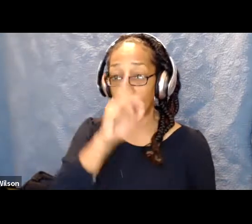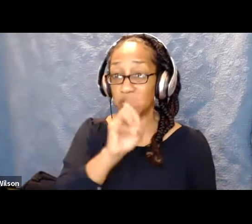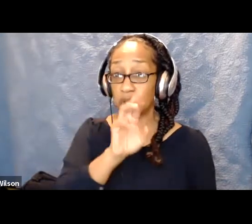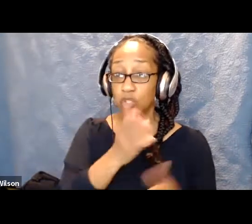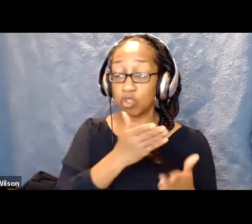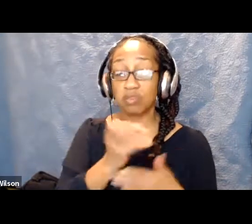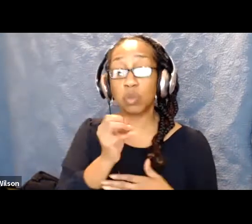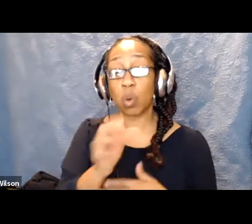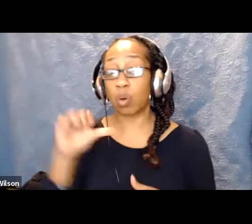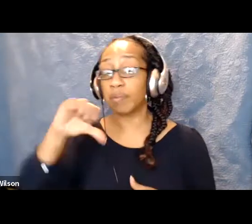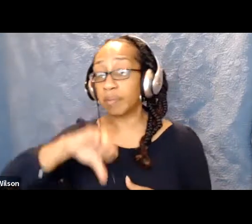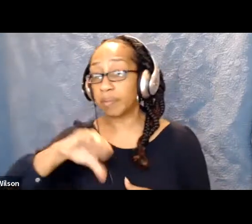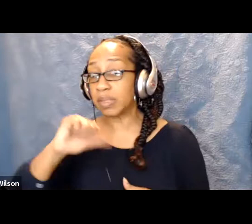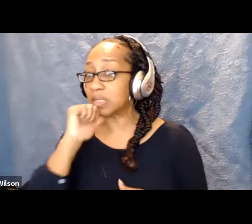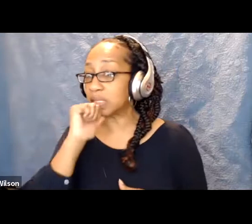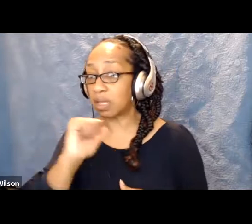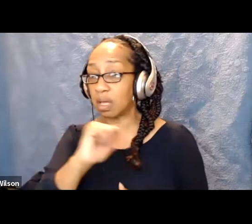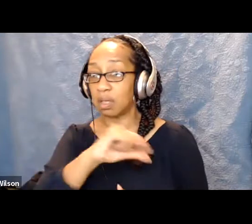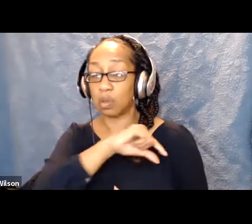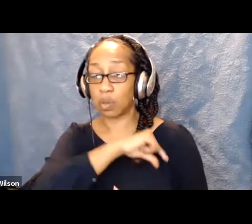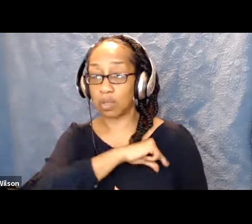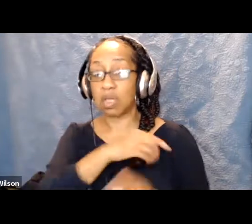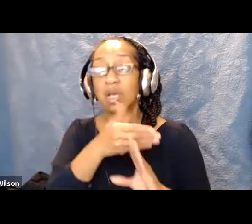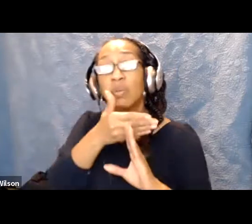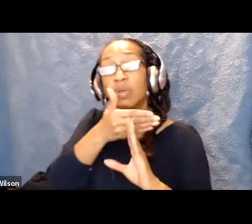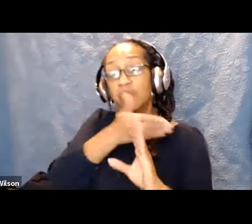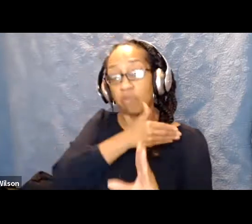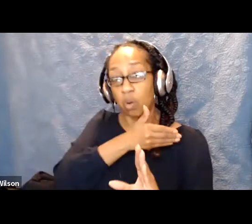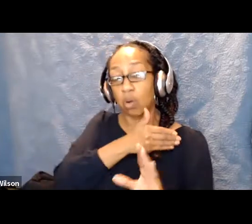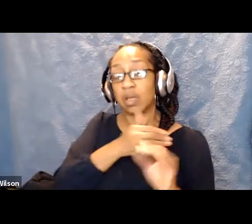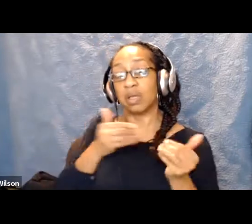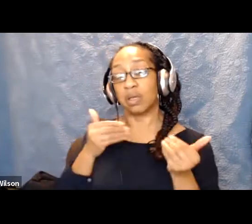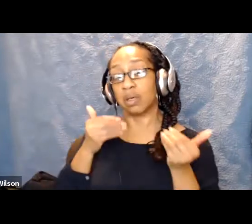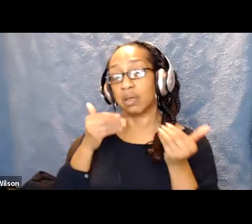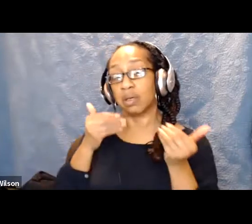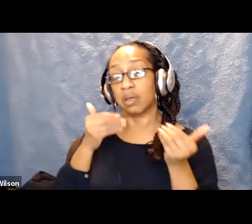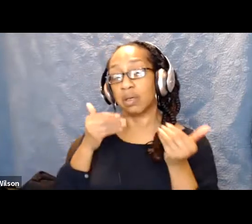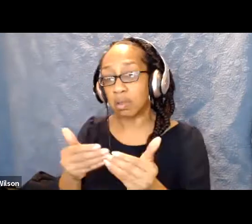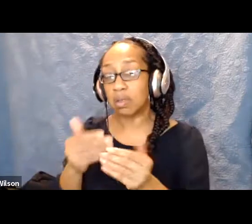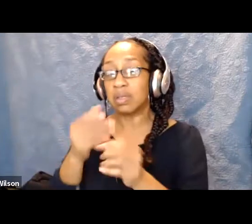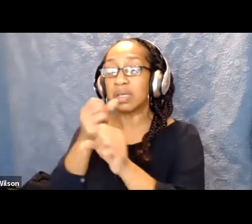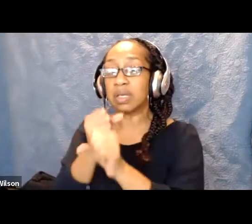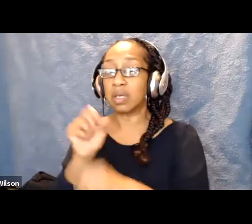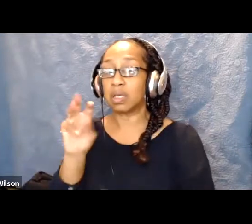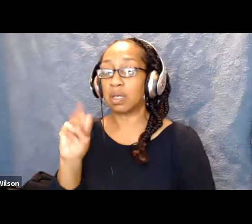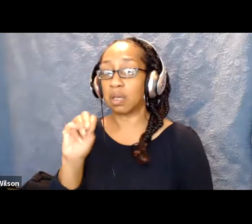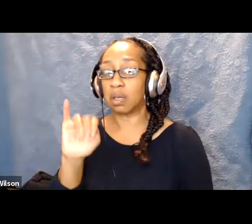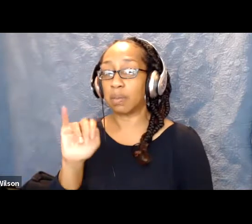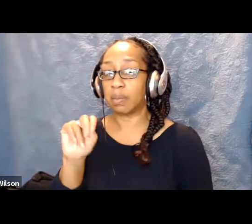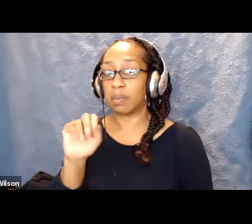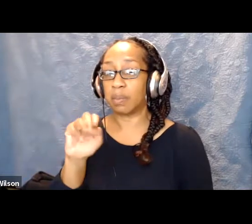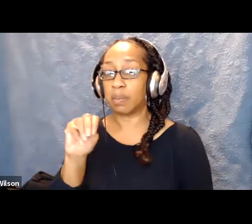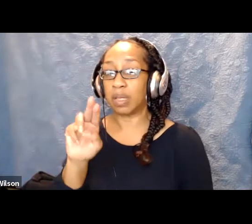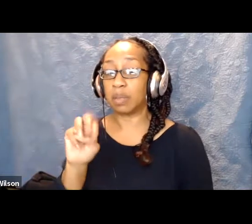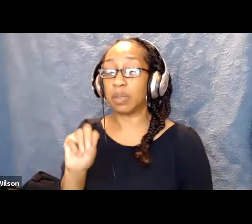services before that individual can then pursue sub-minimum wage employment. For youth